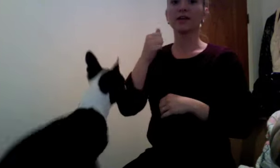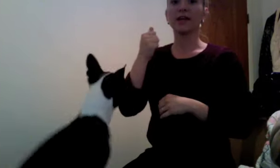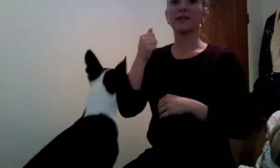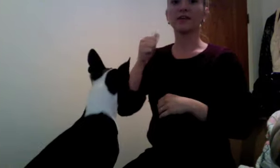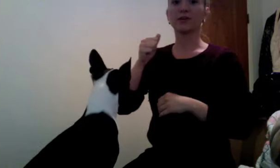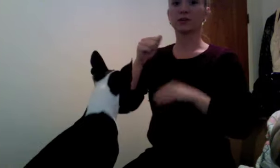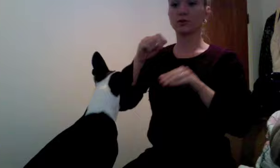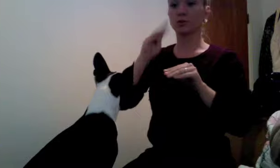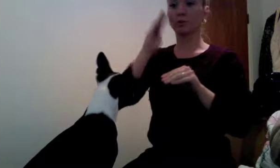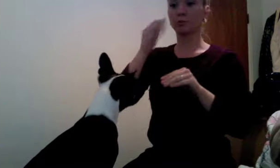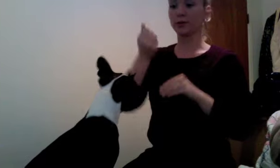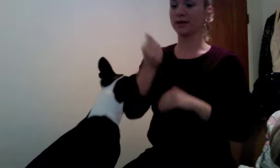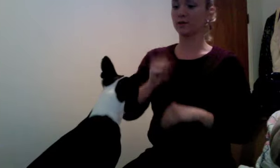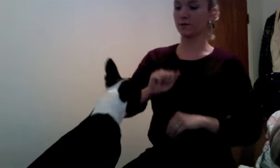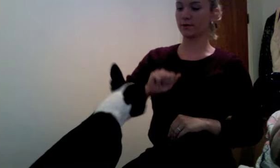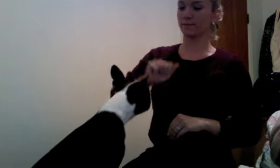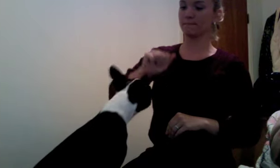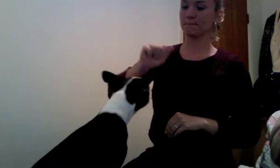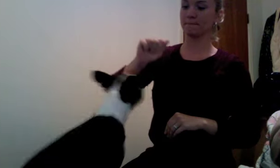And then you will bring it over.